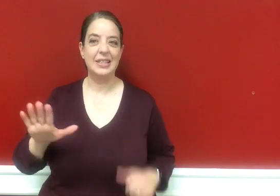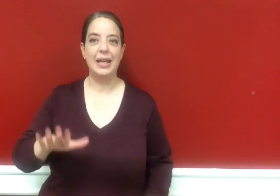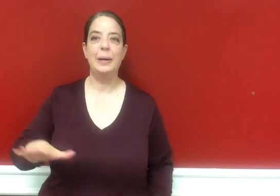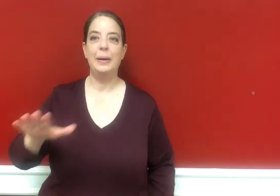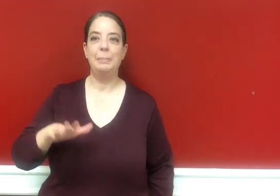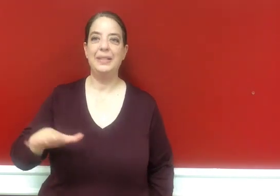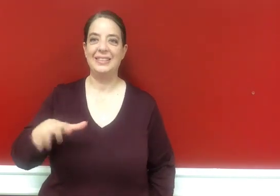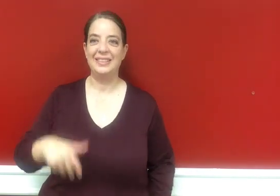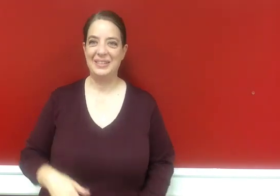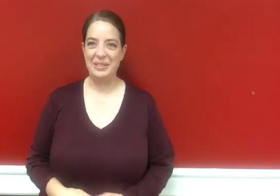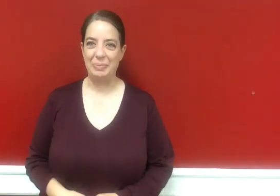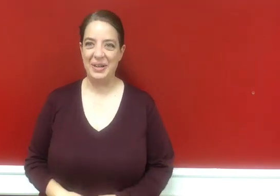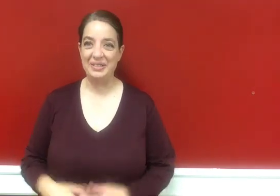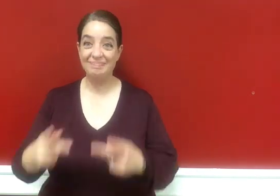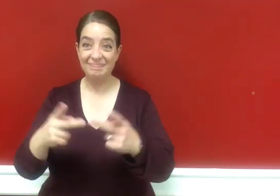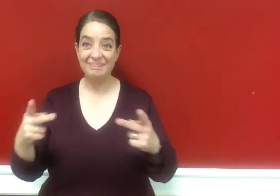sign. Places is better.